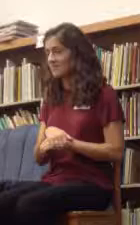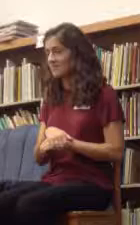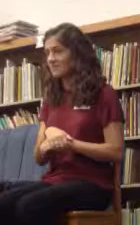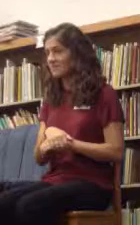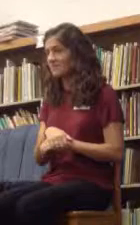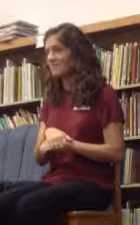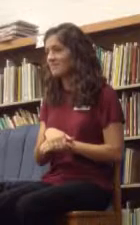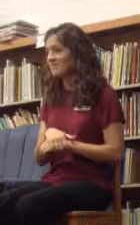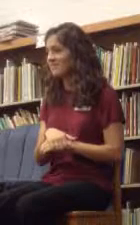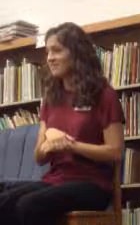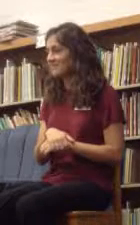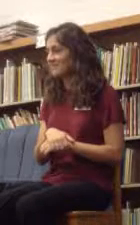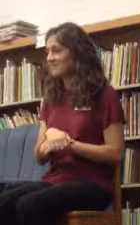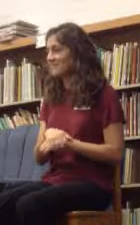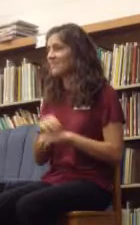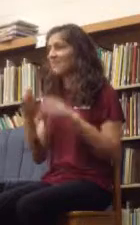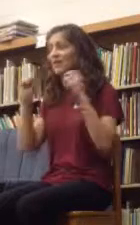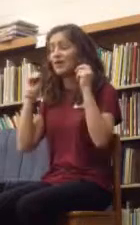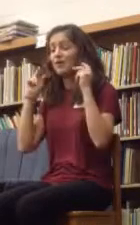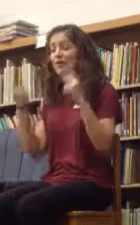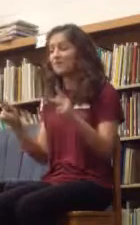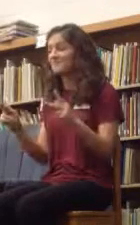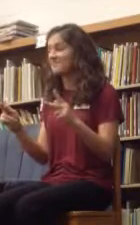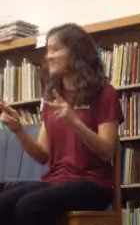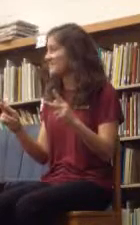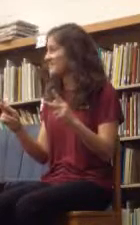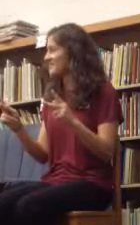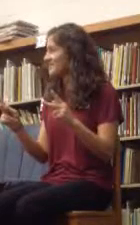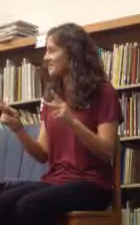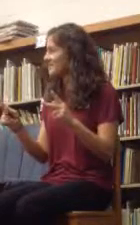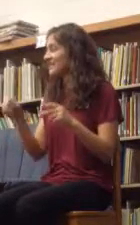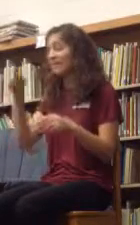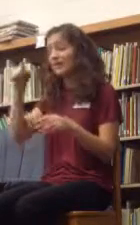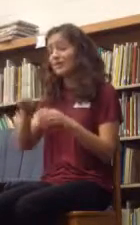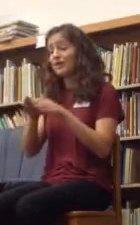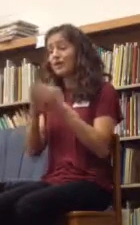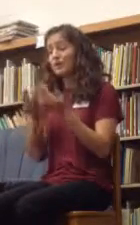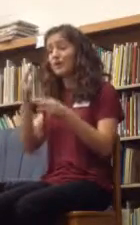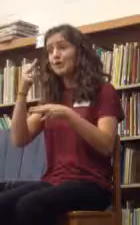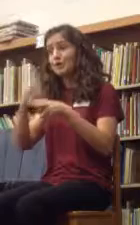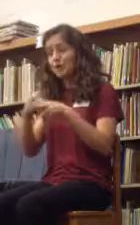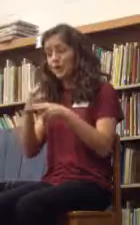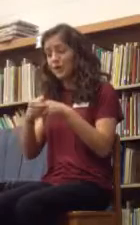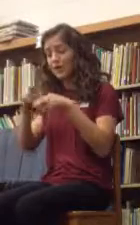make space. All right. This is called triangle.